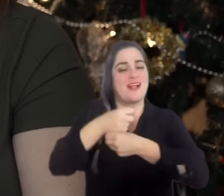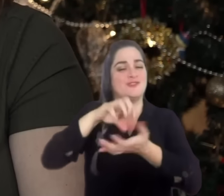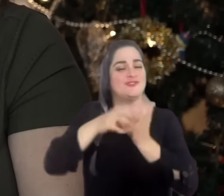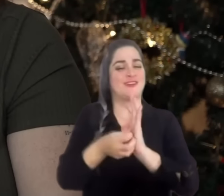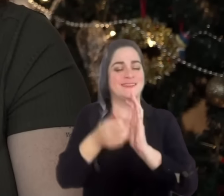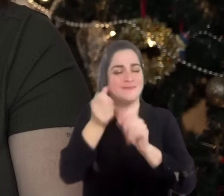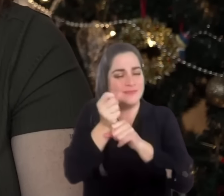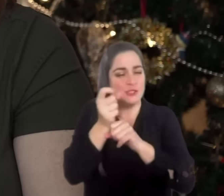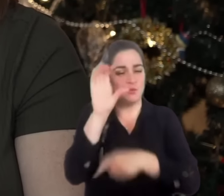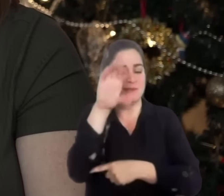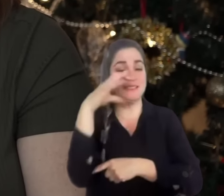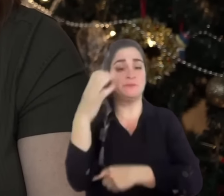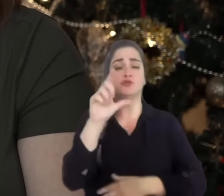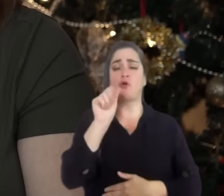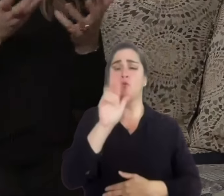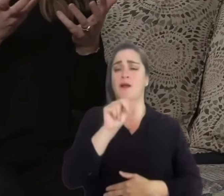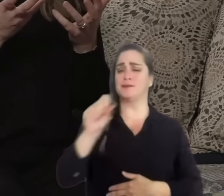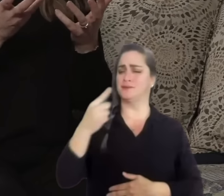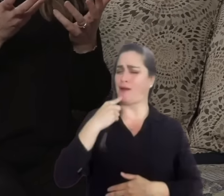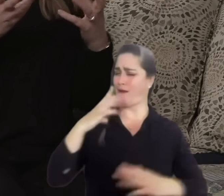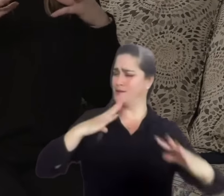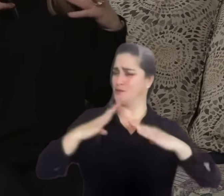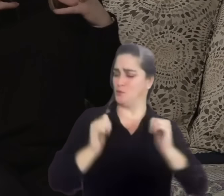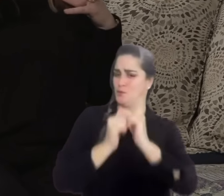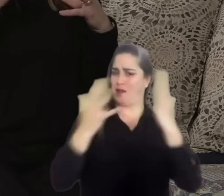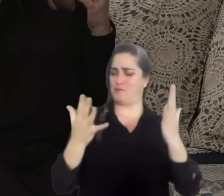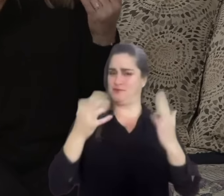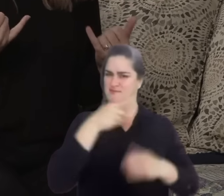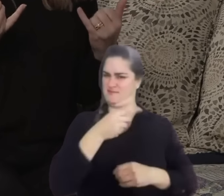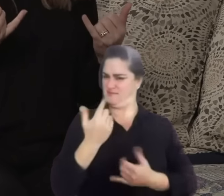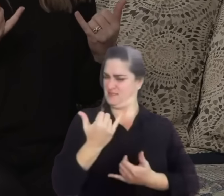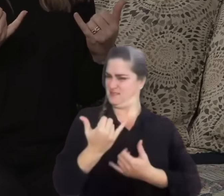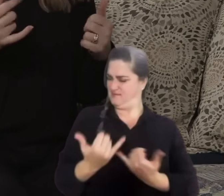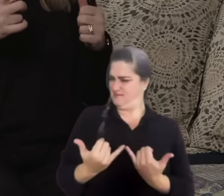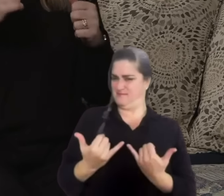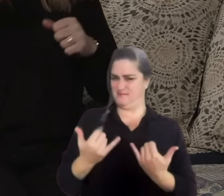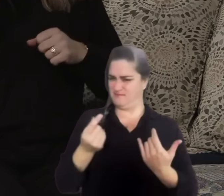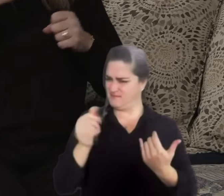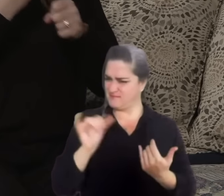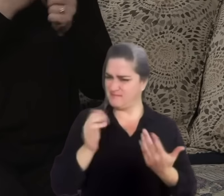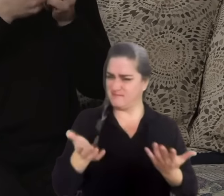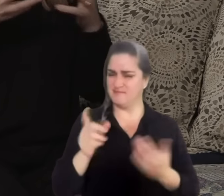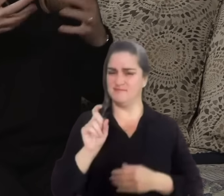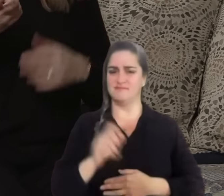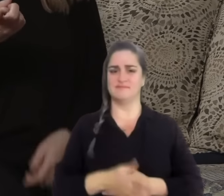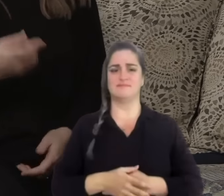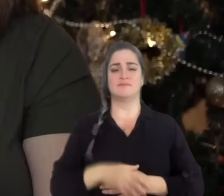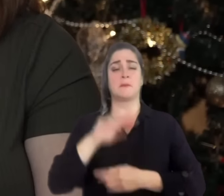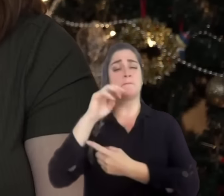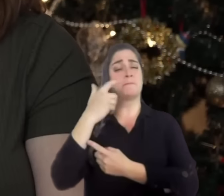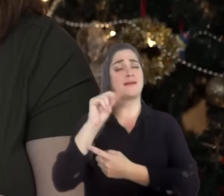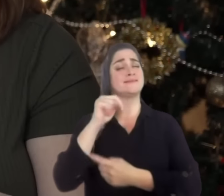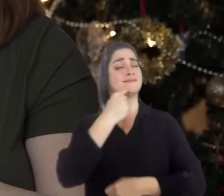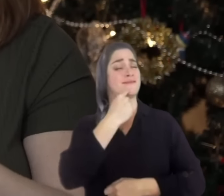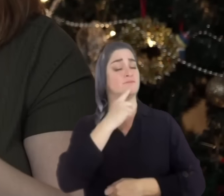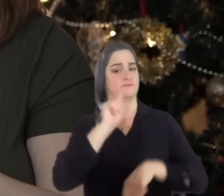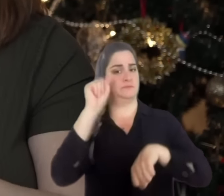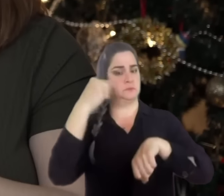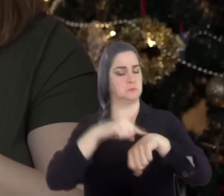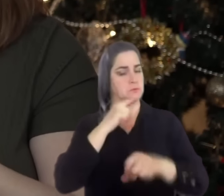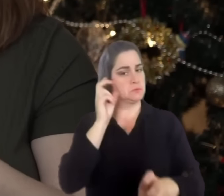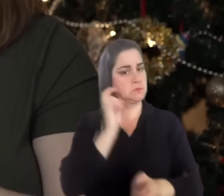cookies every Christmas. MEGAN are holidays like now that it's the first year without him? MEGAN It's